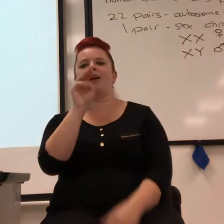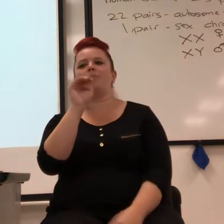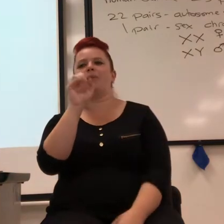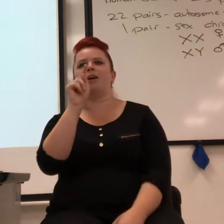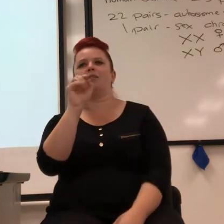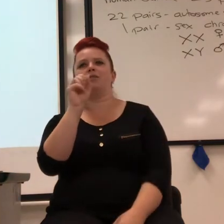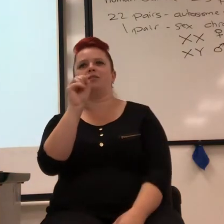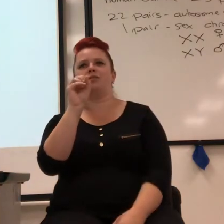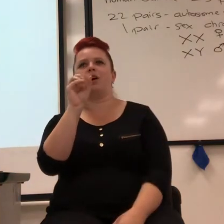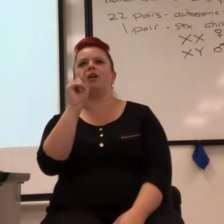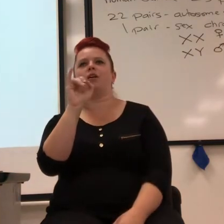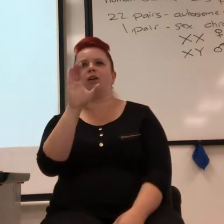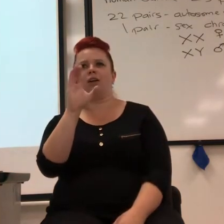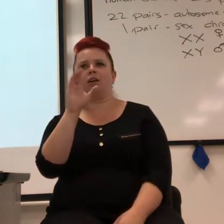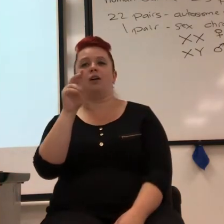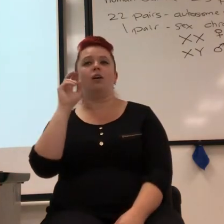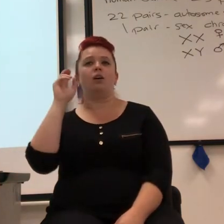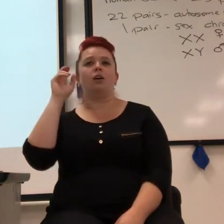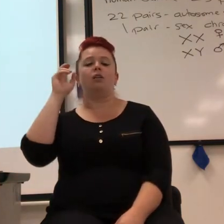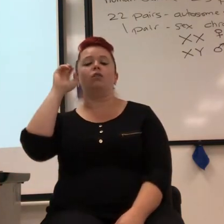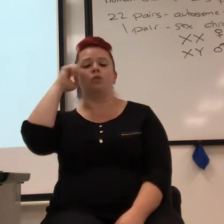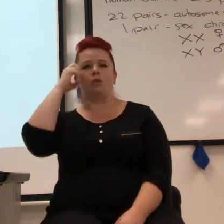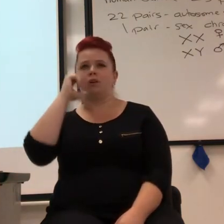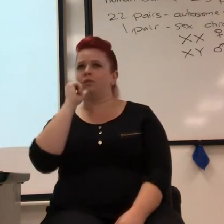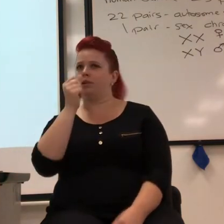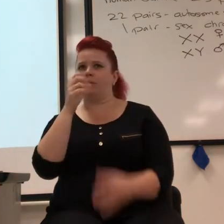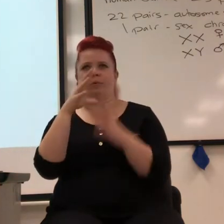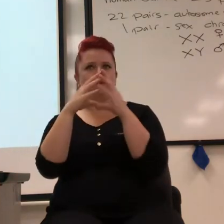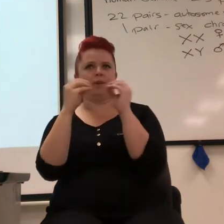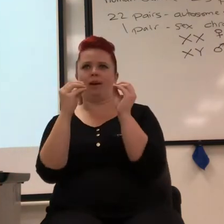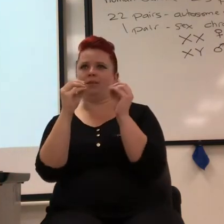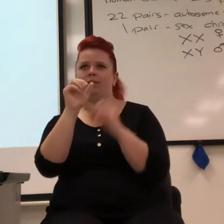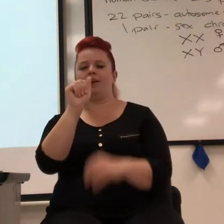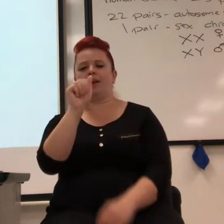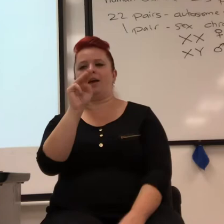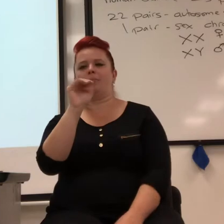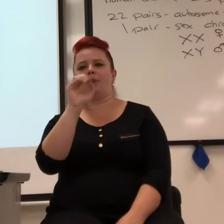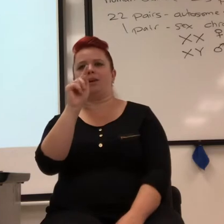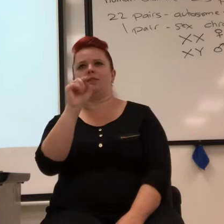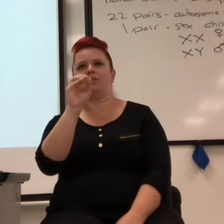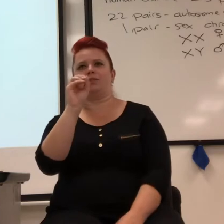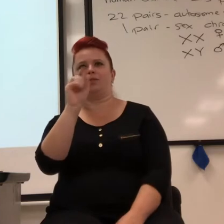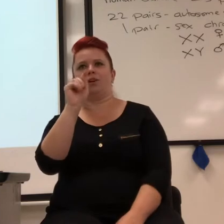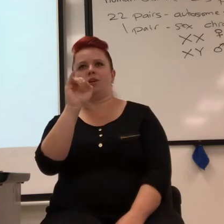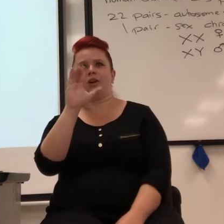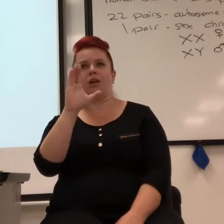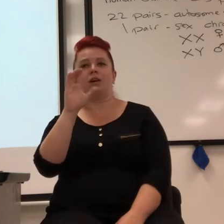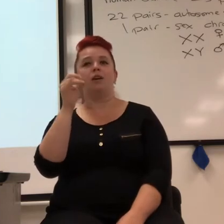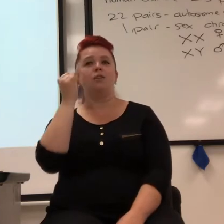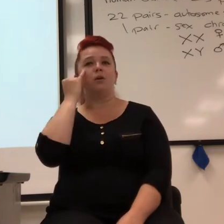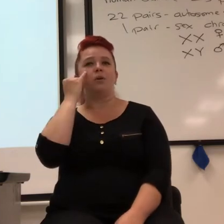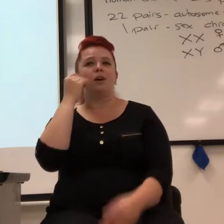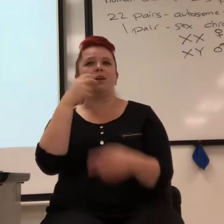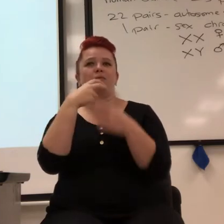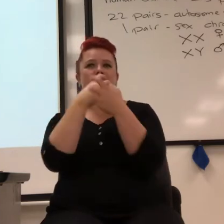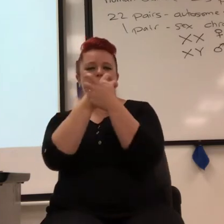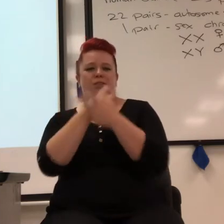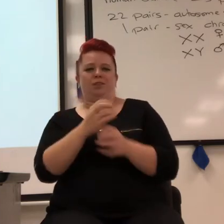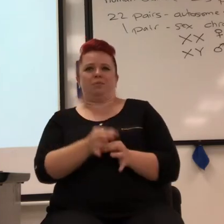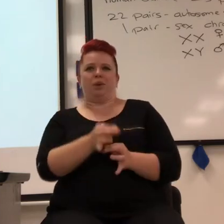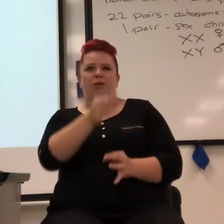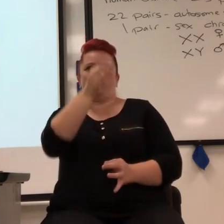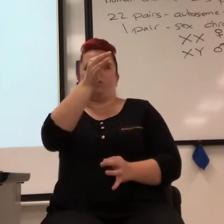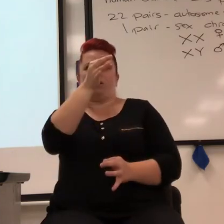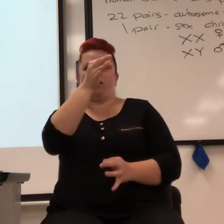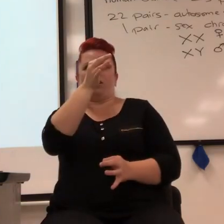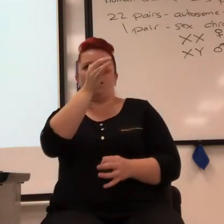divide. They're amitotic. So if you have a spinal cord injury and you damage those cells, you don't get them back and